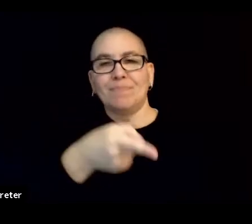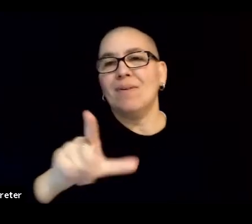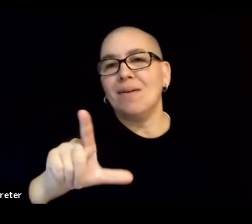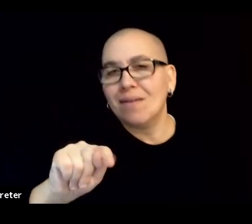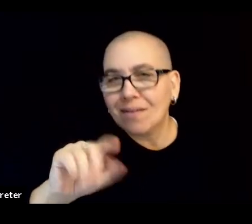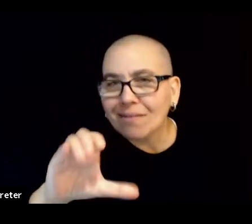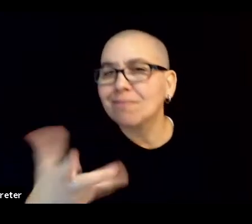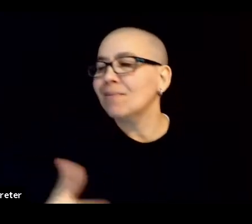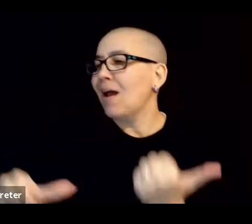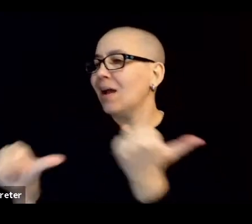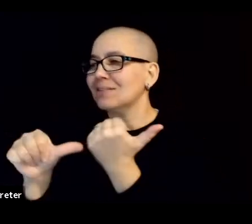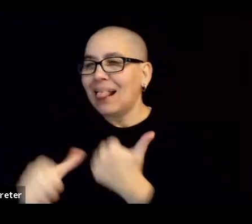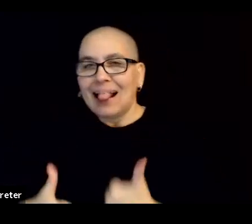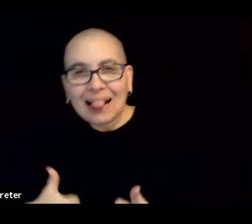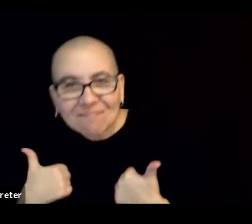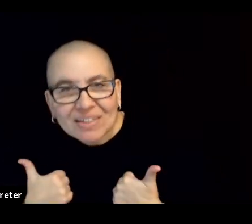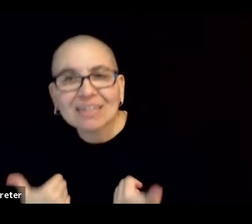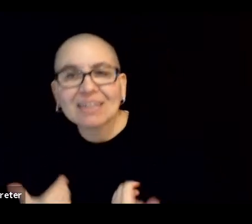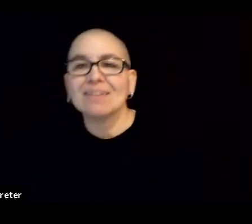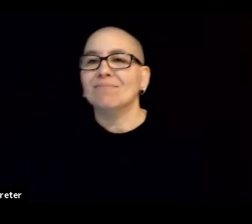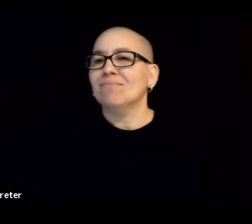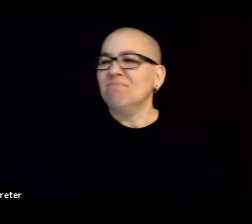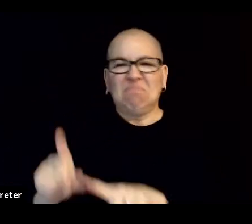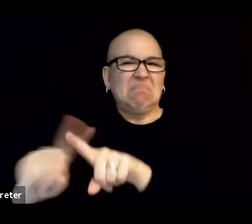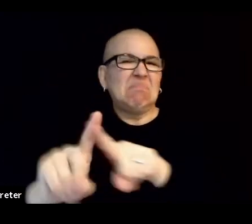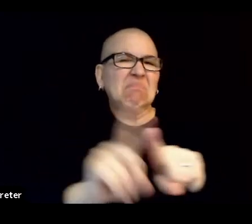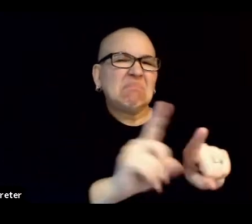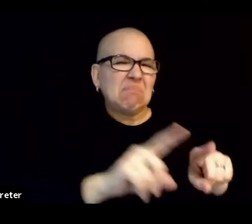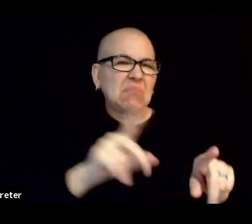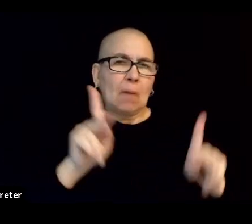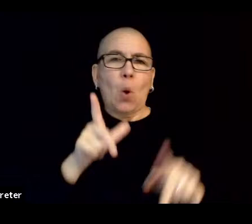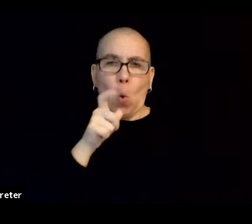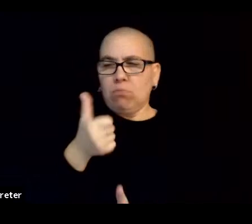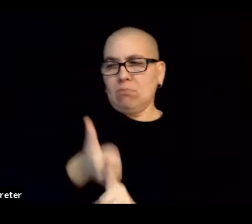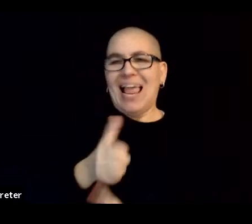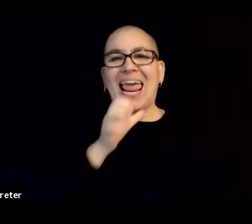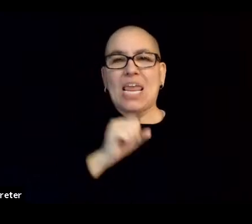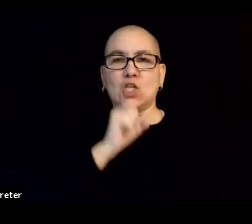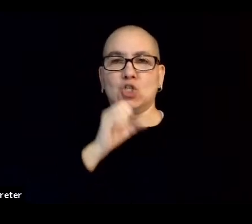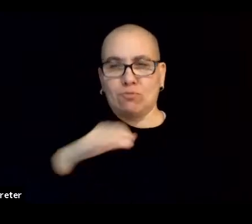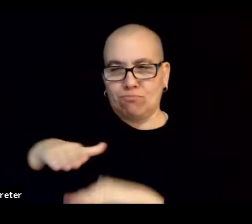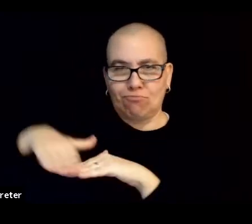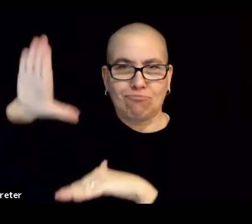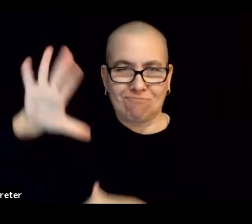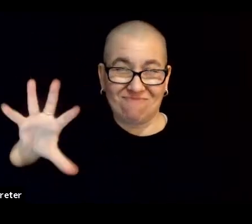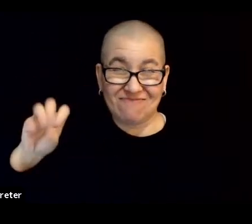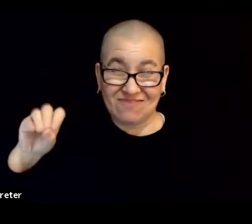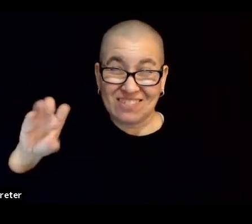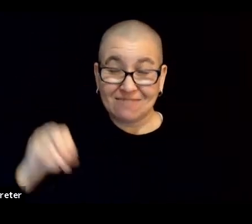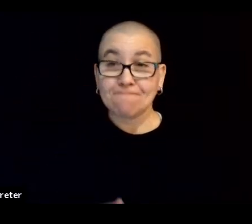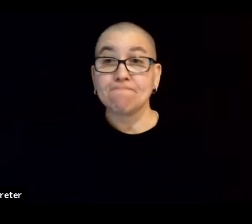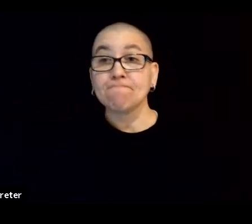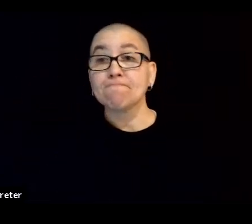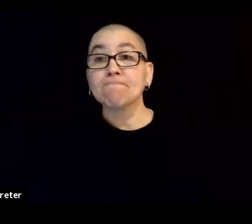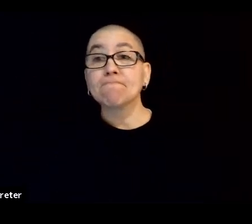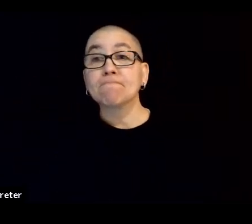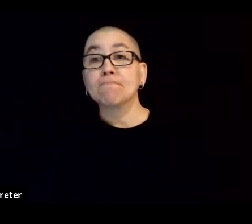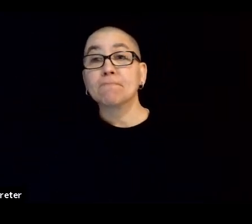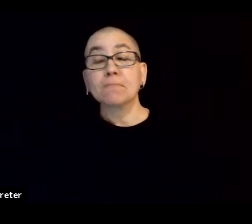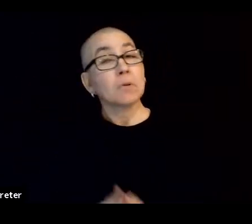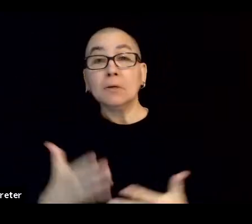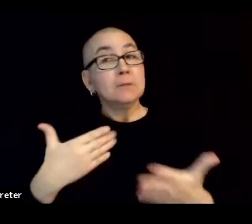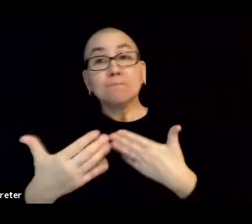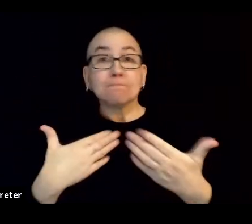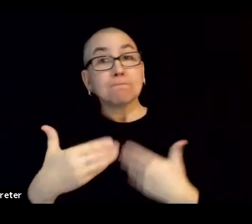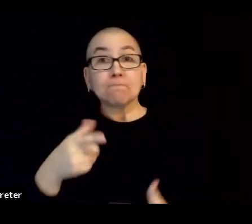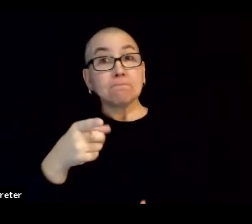discussed here today. Also wanted to note that whether you're living in the community or receiving long-term services and supports in your own